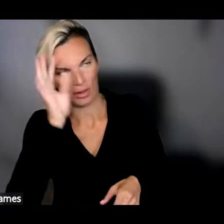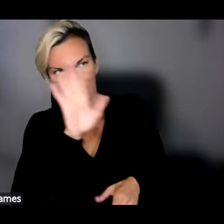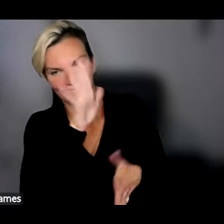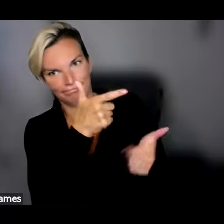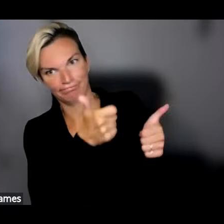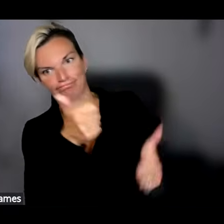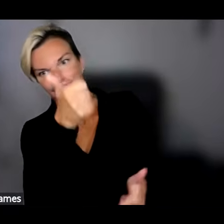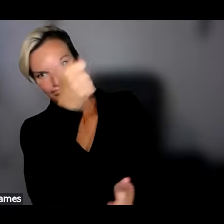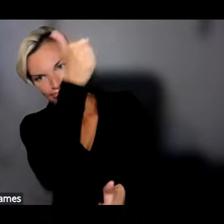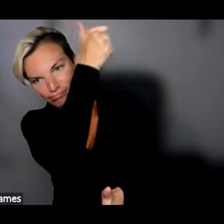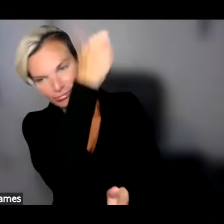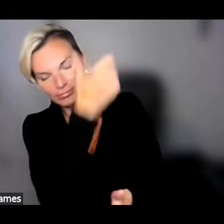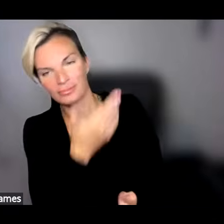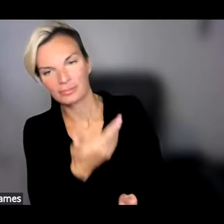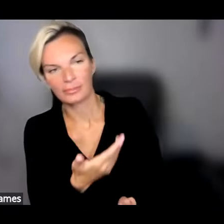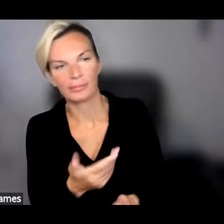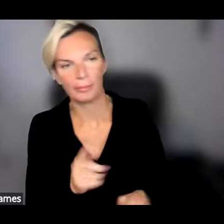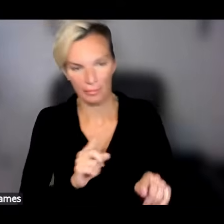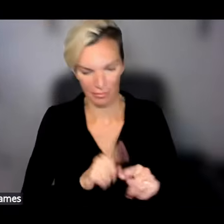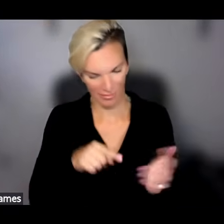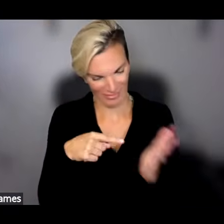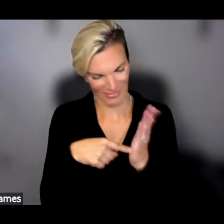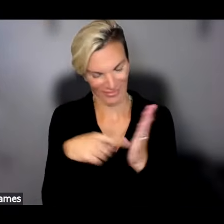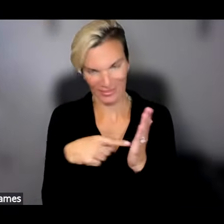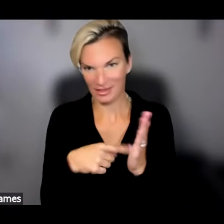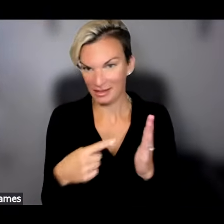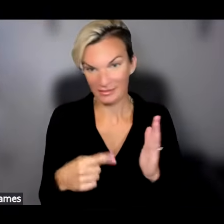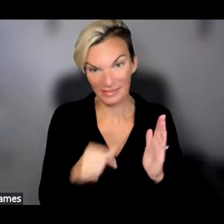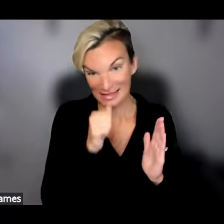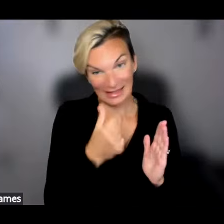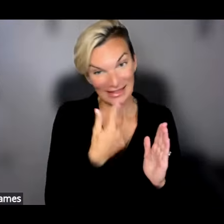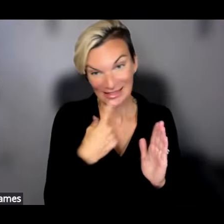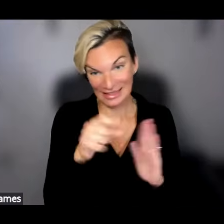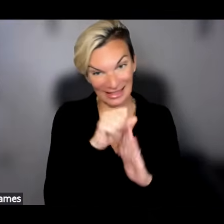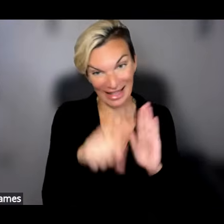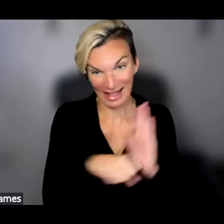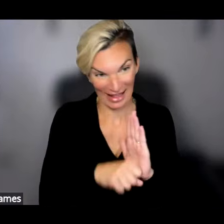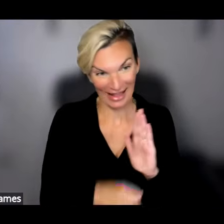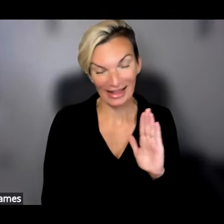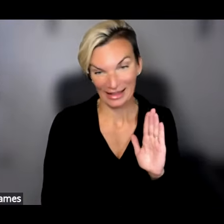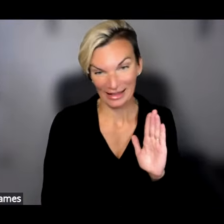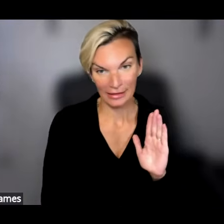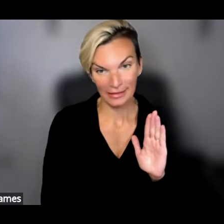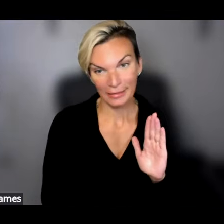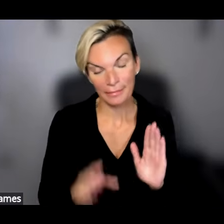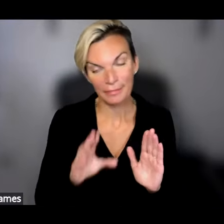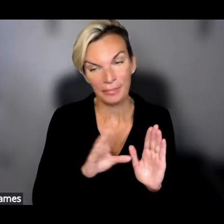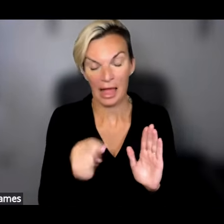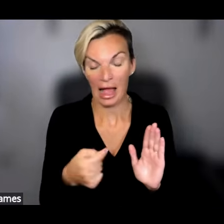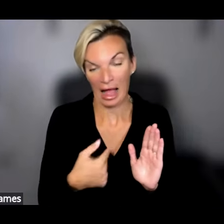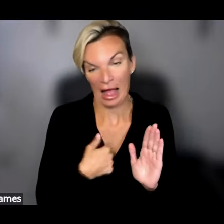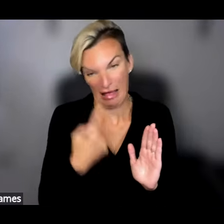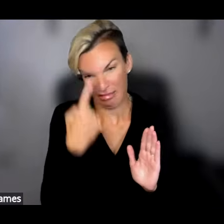we also don't say state contractors in the summary either. So I would just leave that out personally.